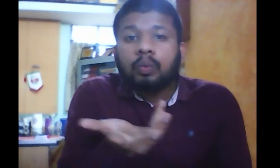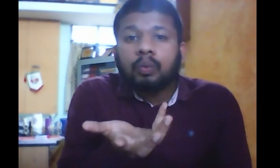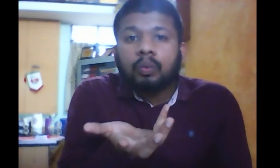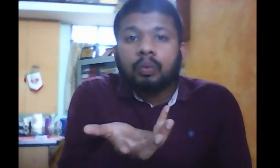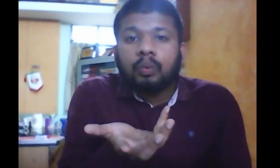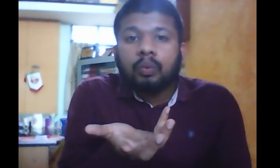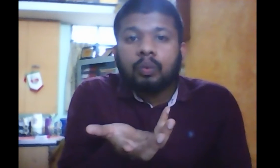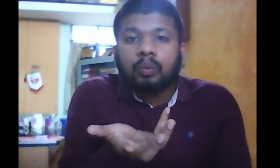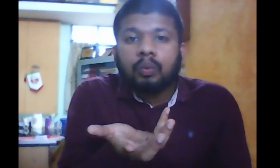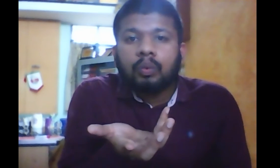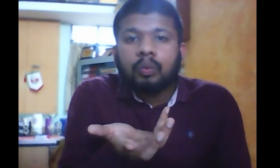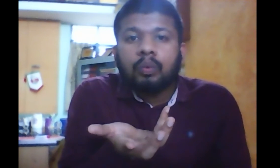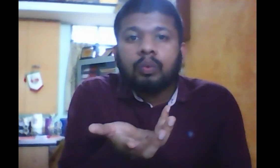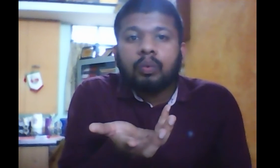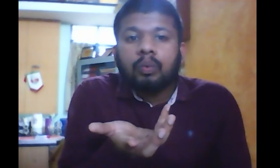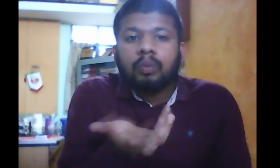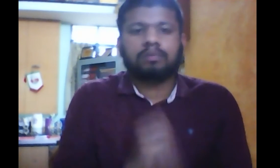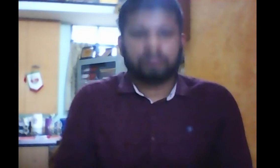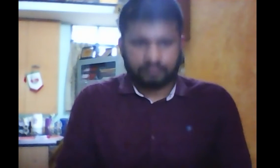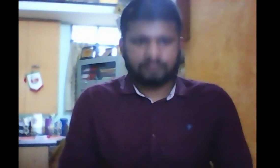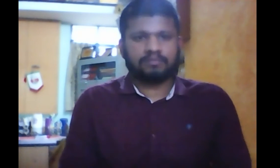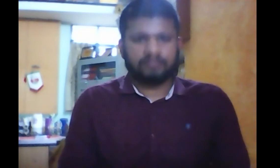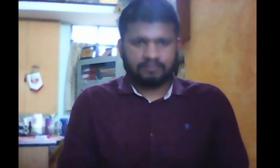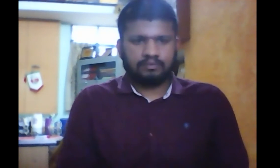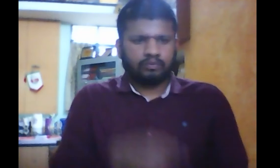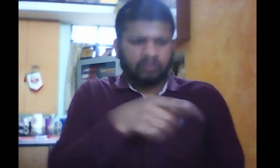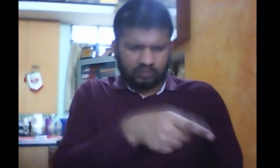Who is this? Like a new face? So this kind of face.